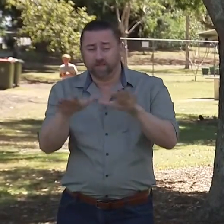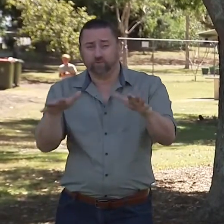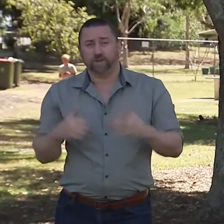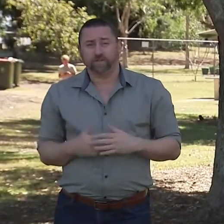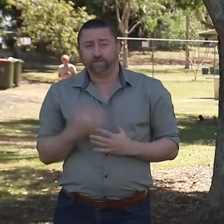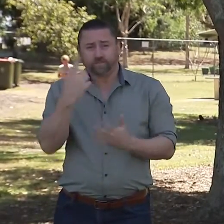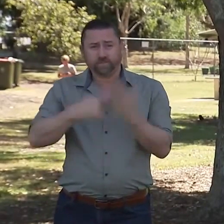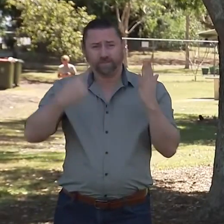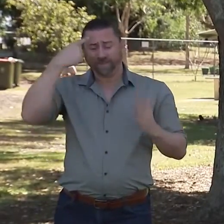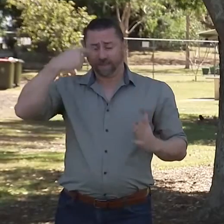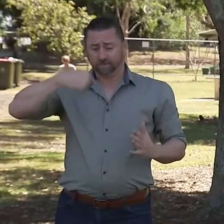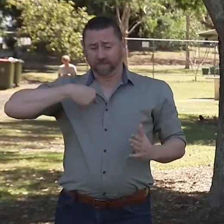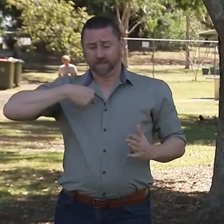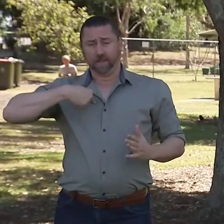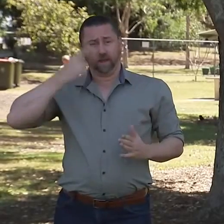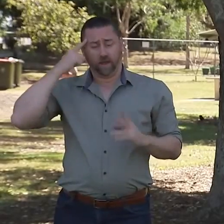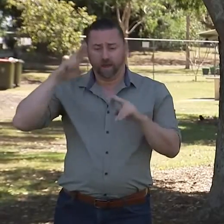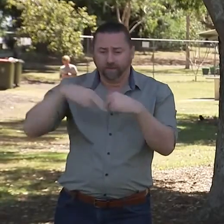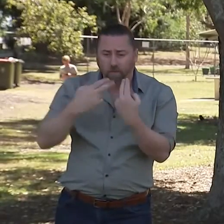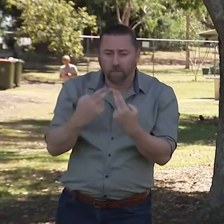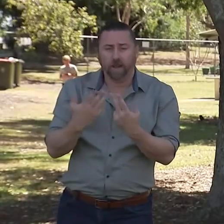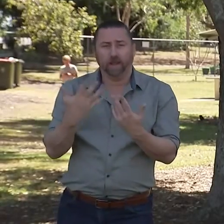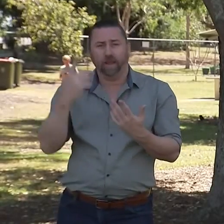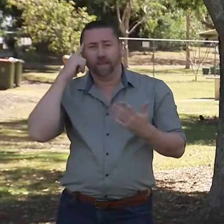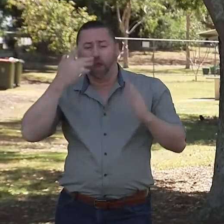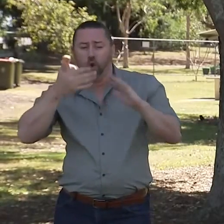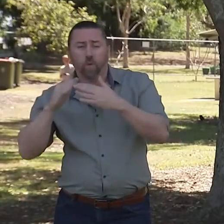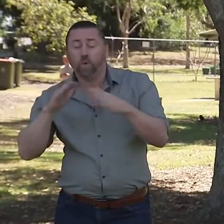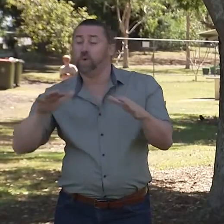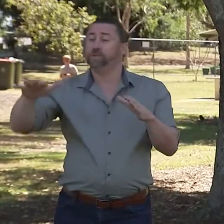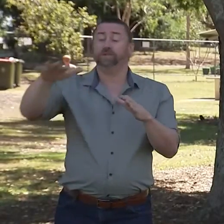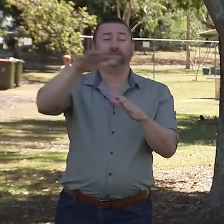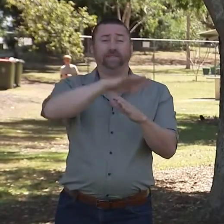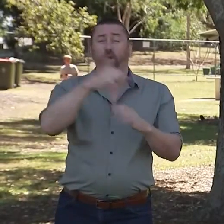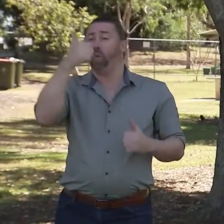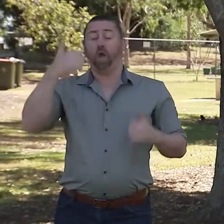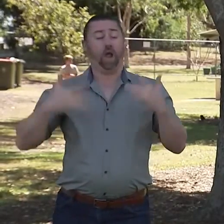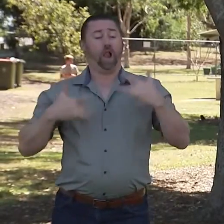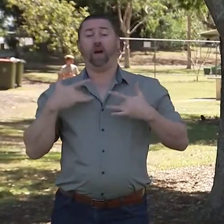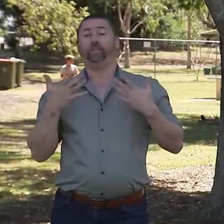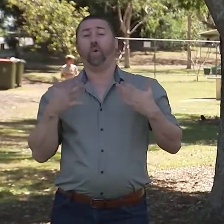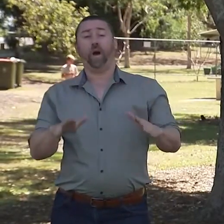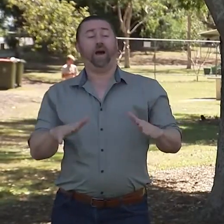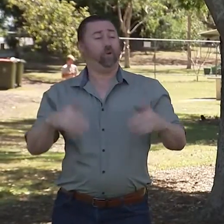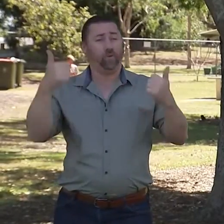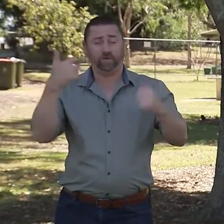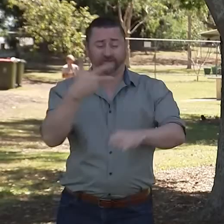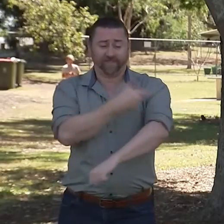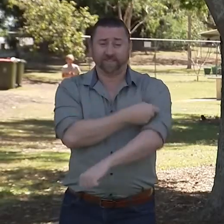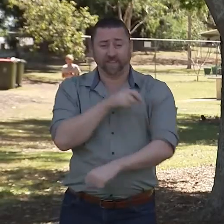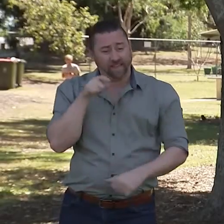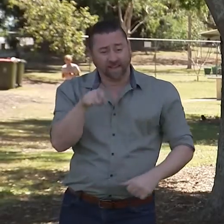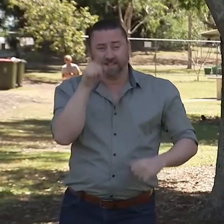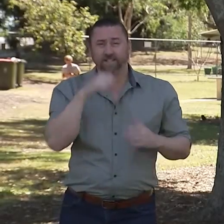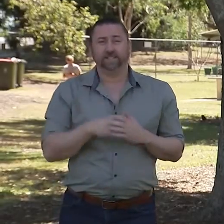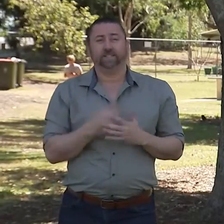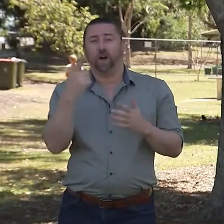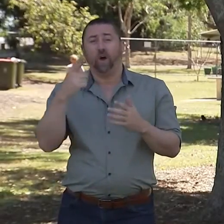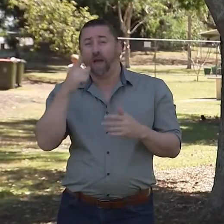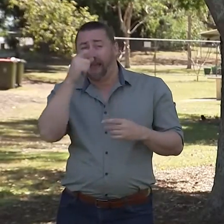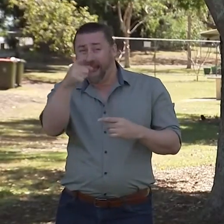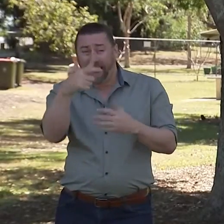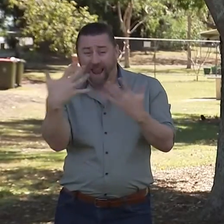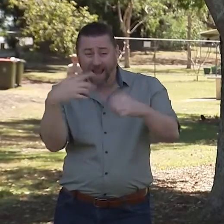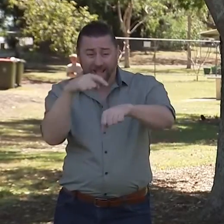yourself, but your family and the community, and to protect Queensland, is to get vaccinated. So the walk-ins